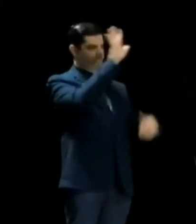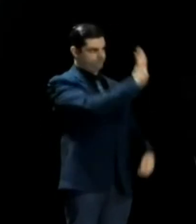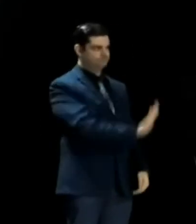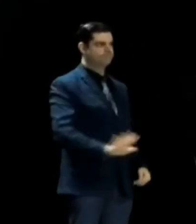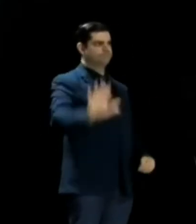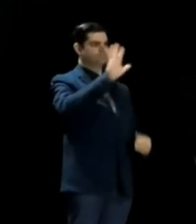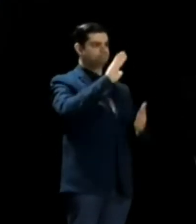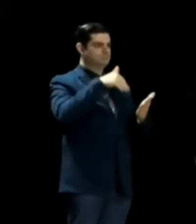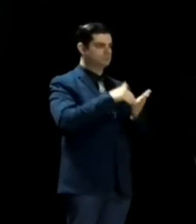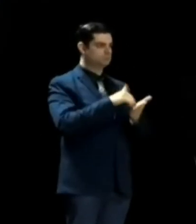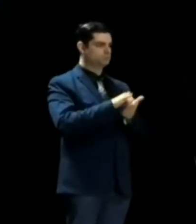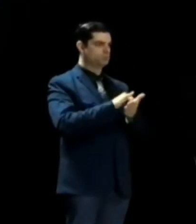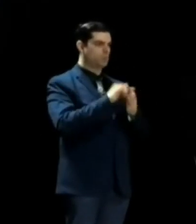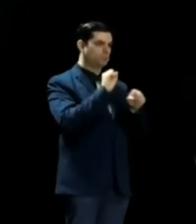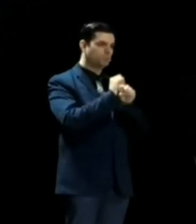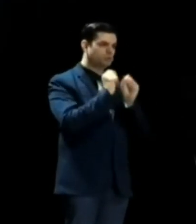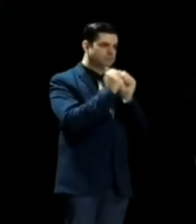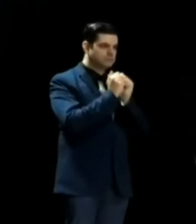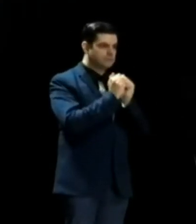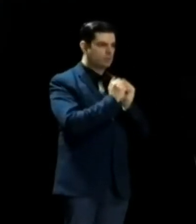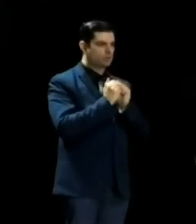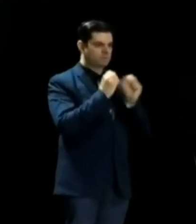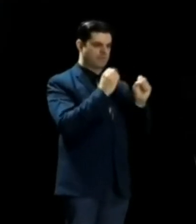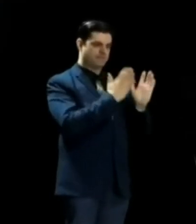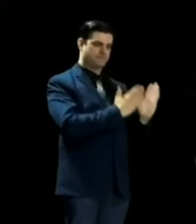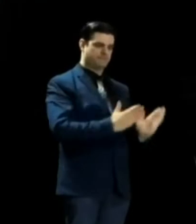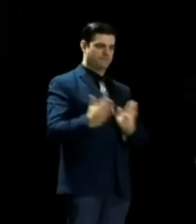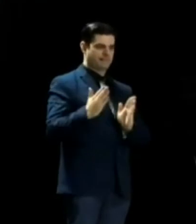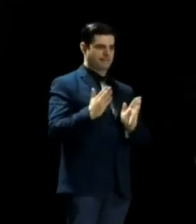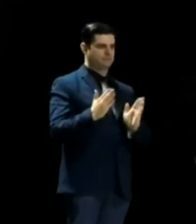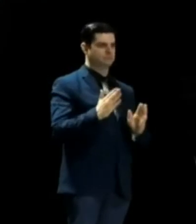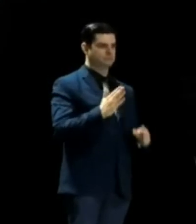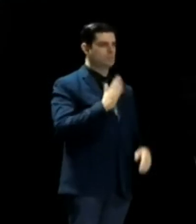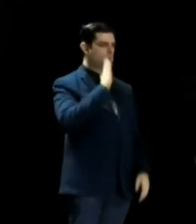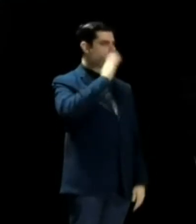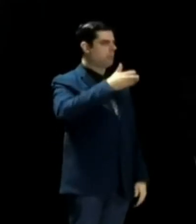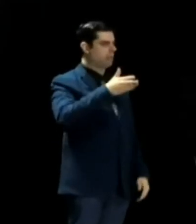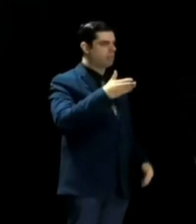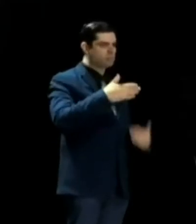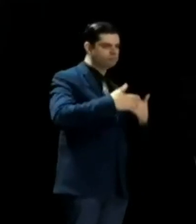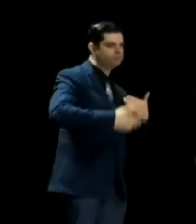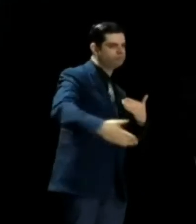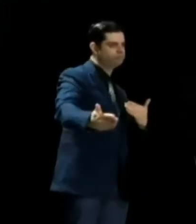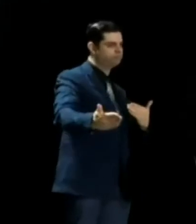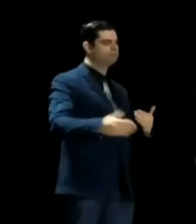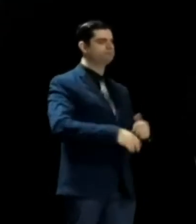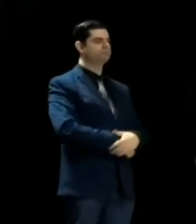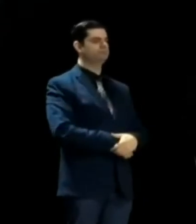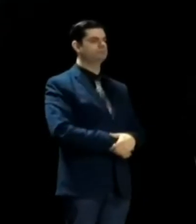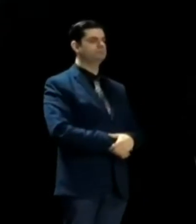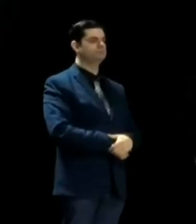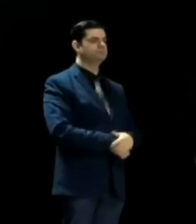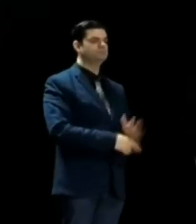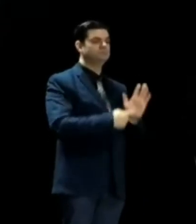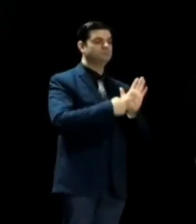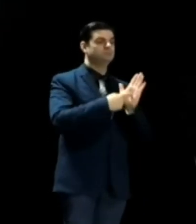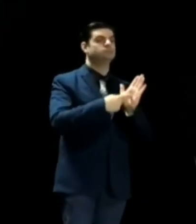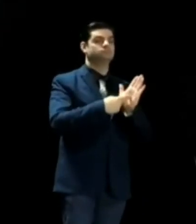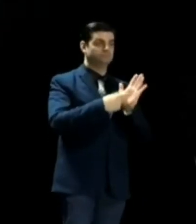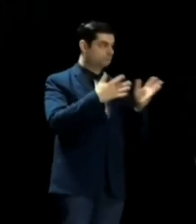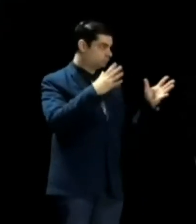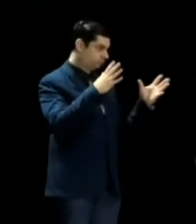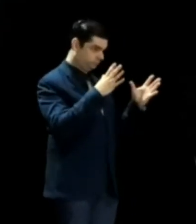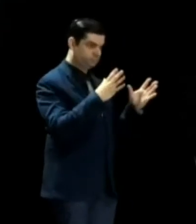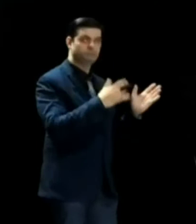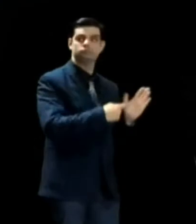So we're going to work on a plan. We're going to present the plan to the state. And then when do you implement